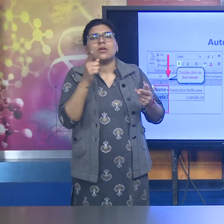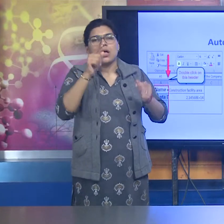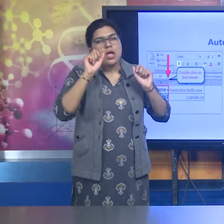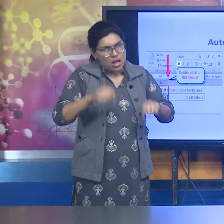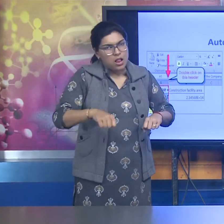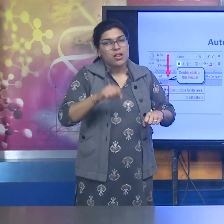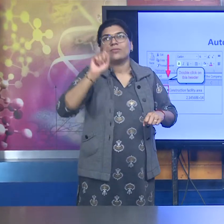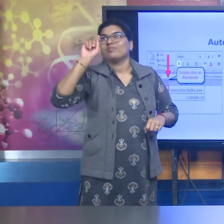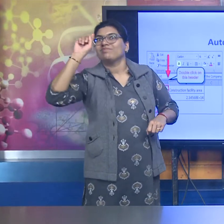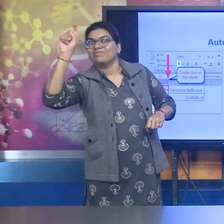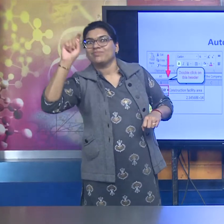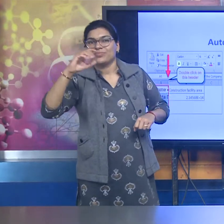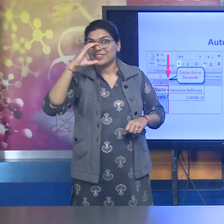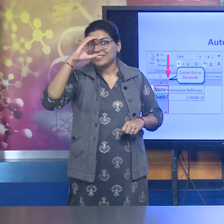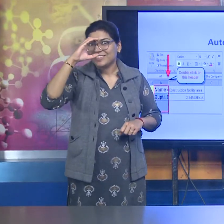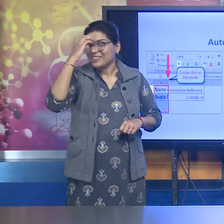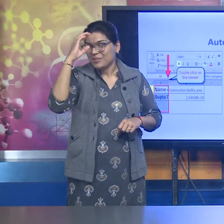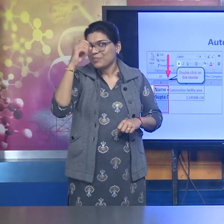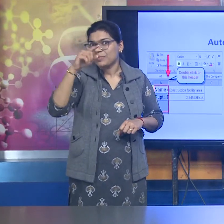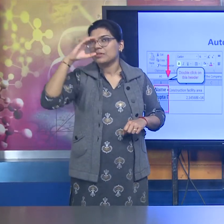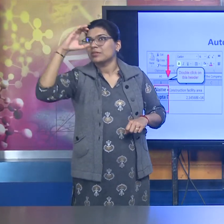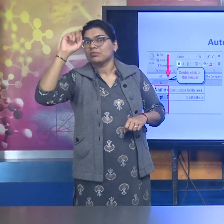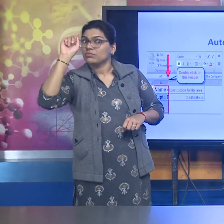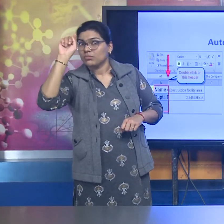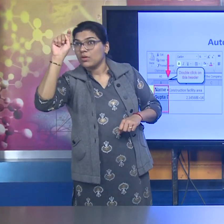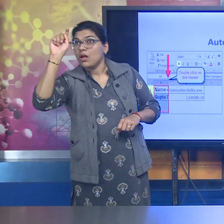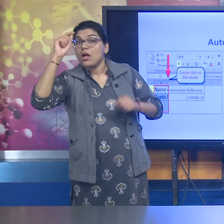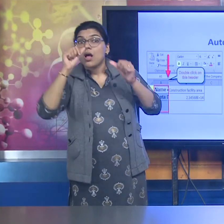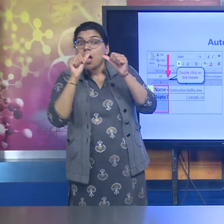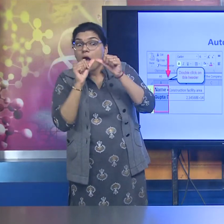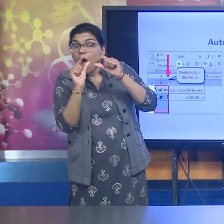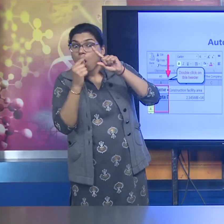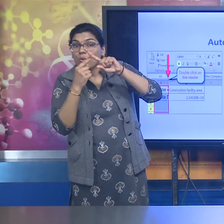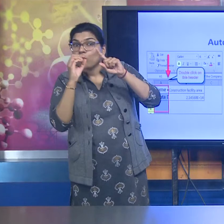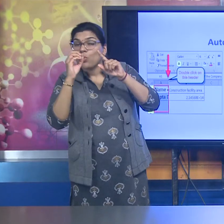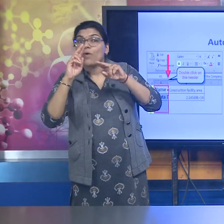As you will see it and easily recognize it.